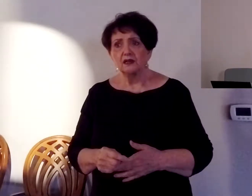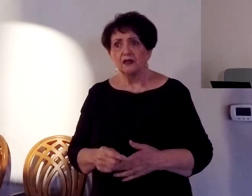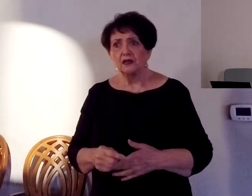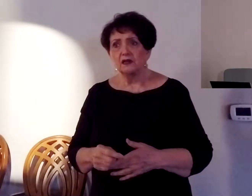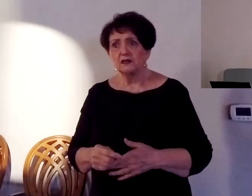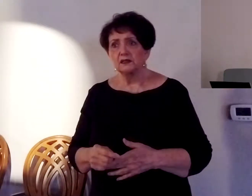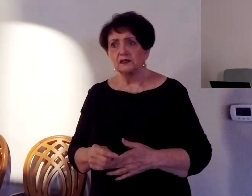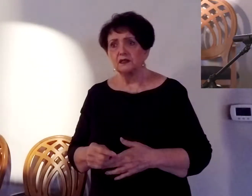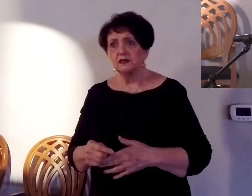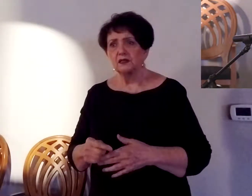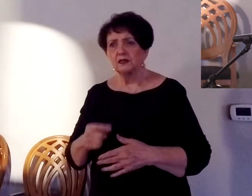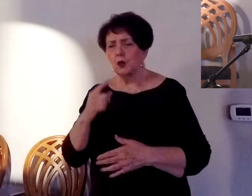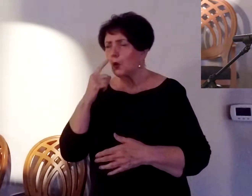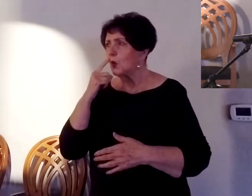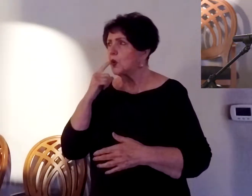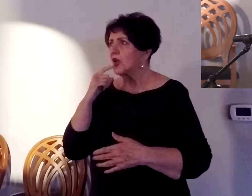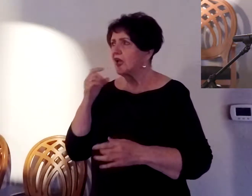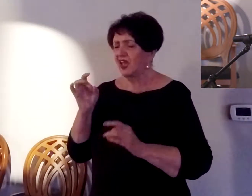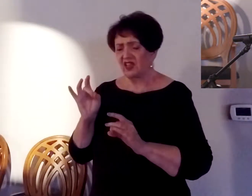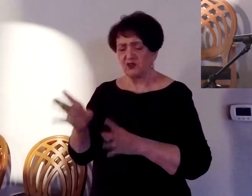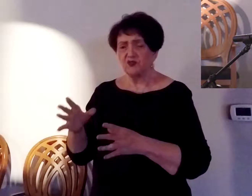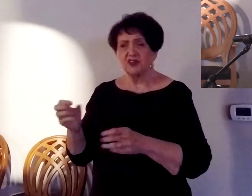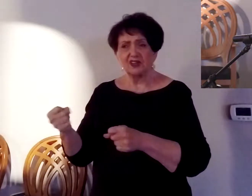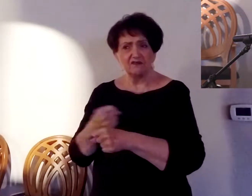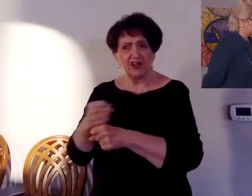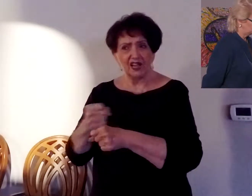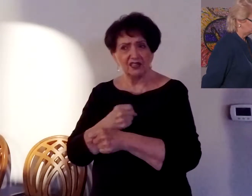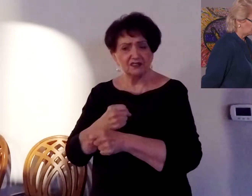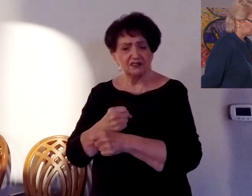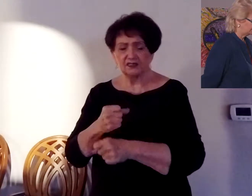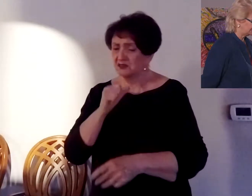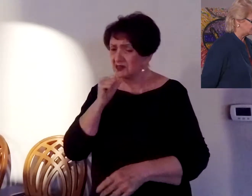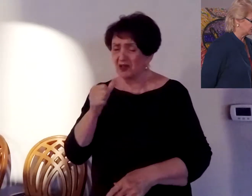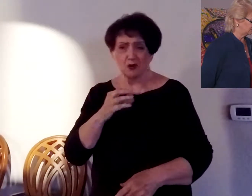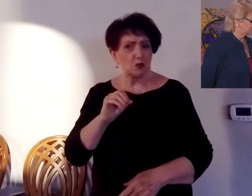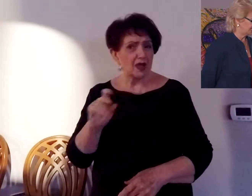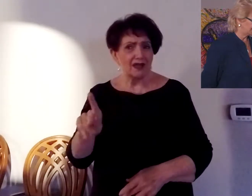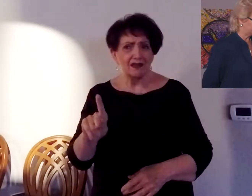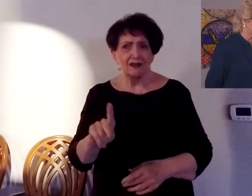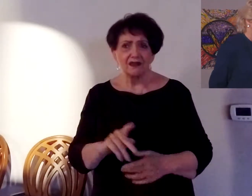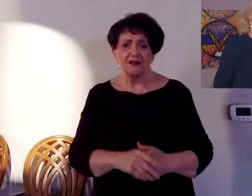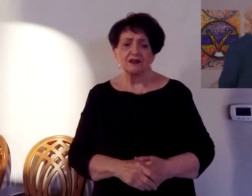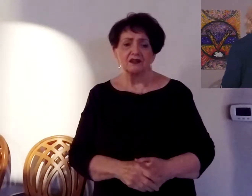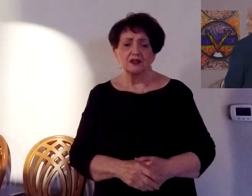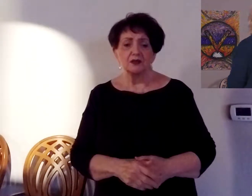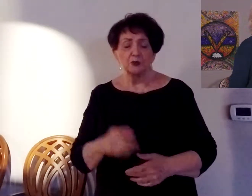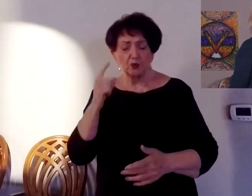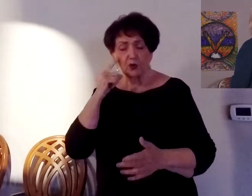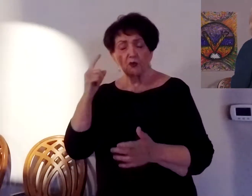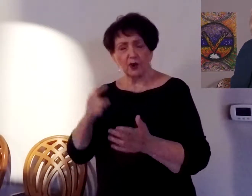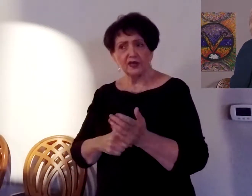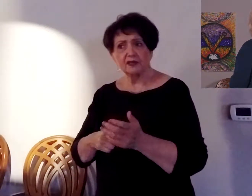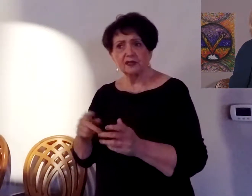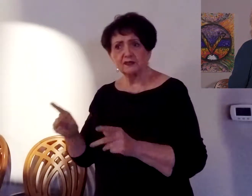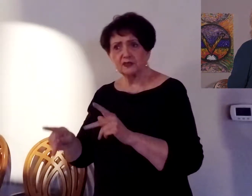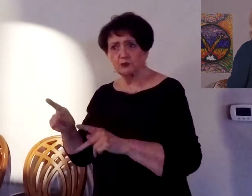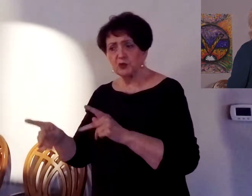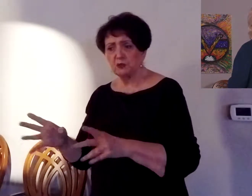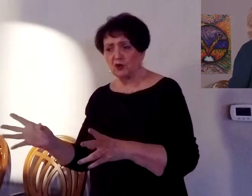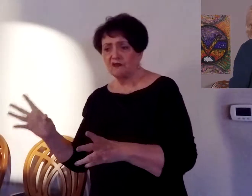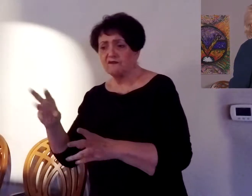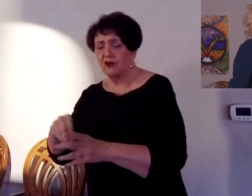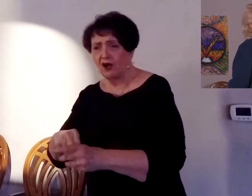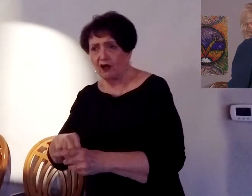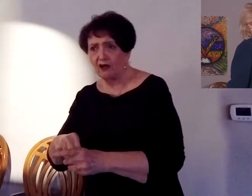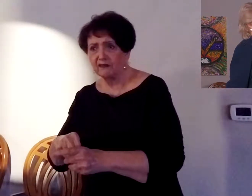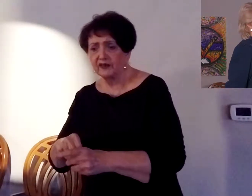okay. What we do is we recognize that the people who are engaging in those acts are not in and